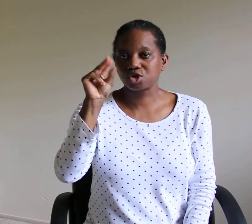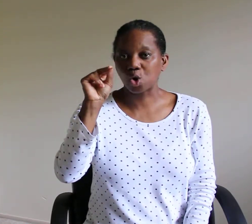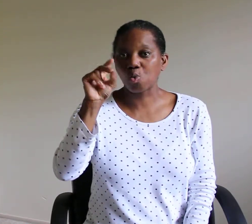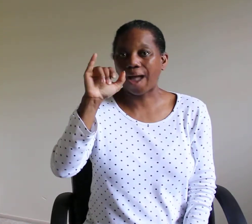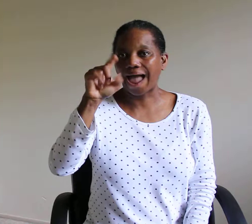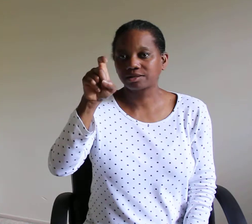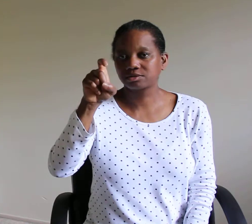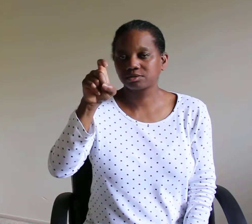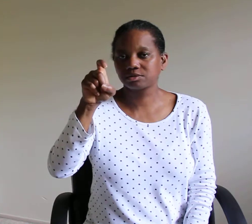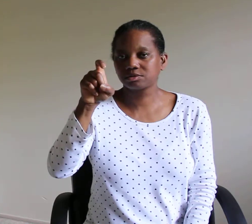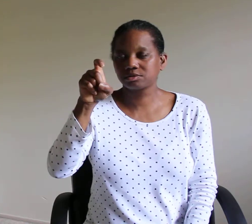no wax